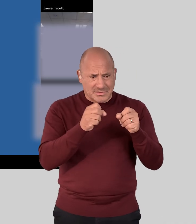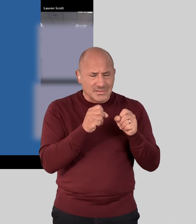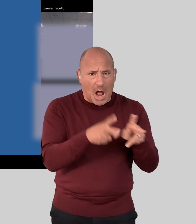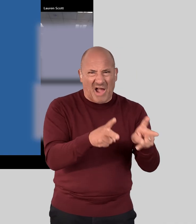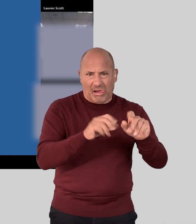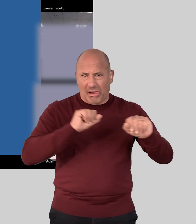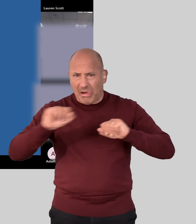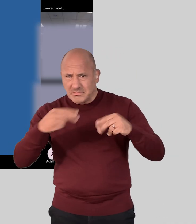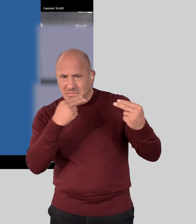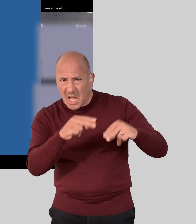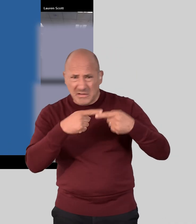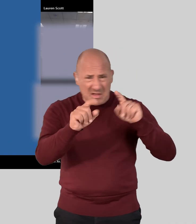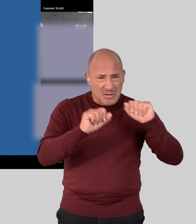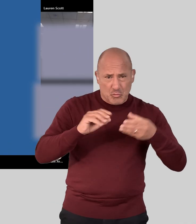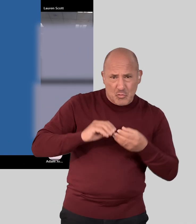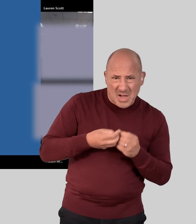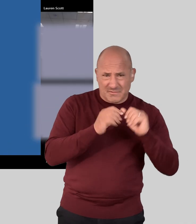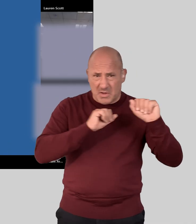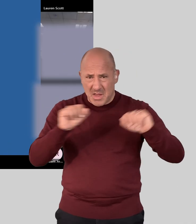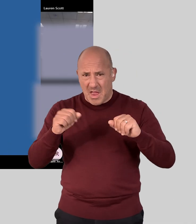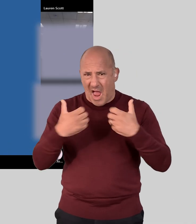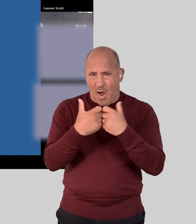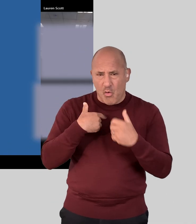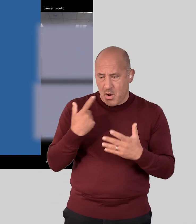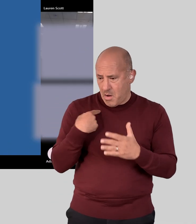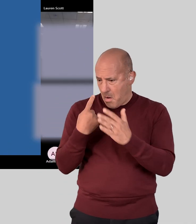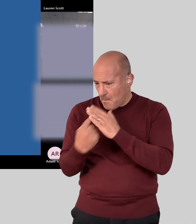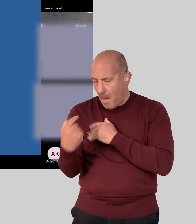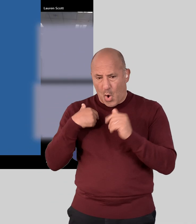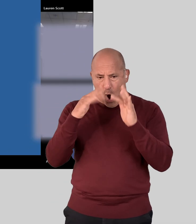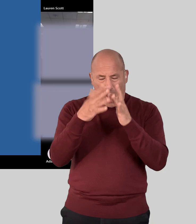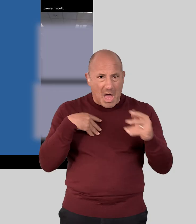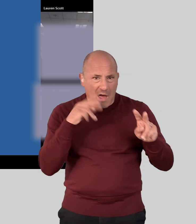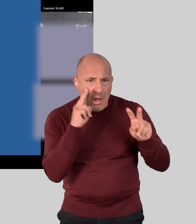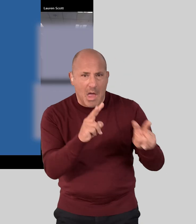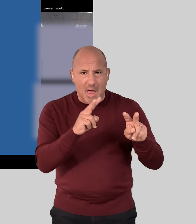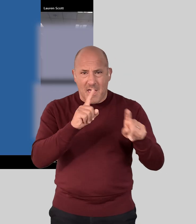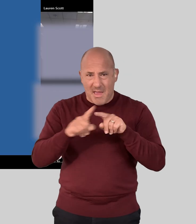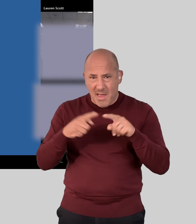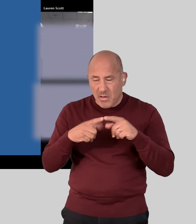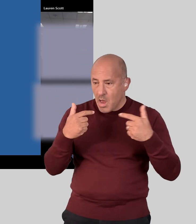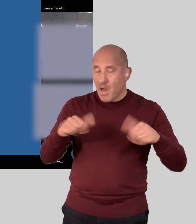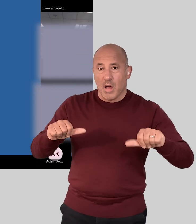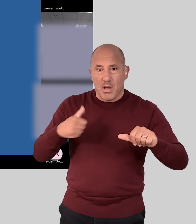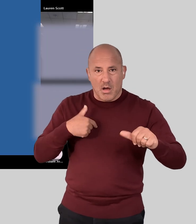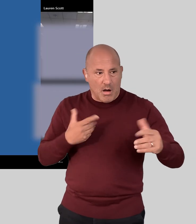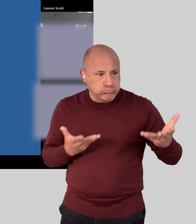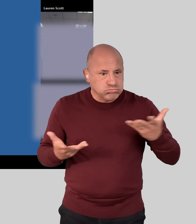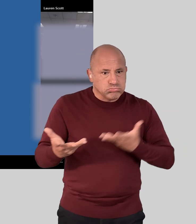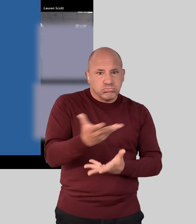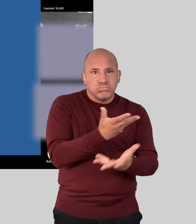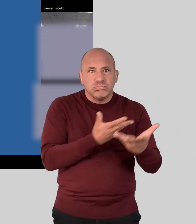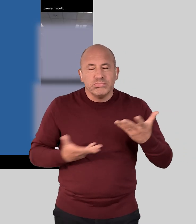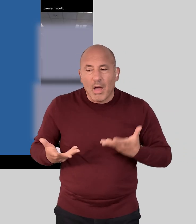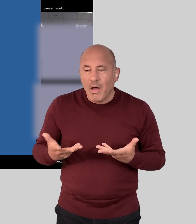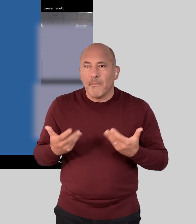styles and creativities and how they were accessing them in isolation or online, and we were finally just sharing them in conversation. So I